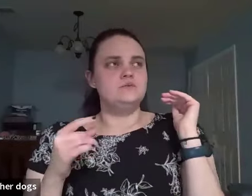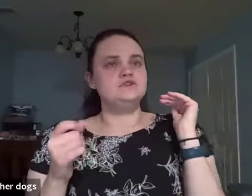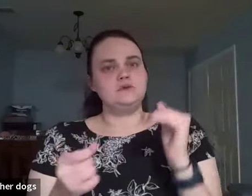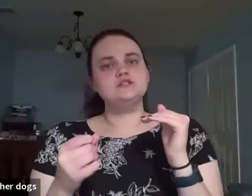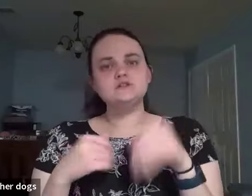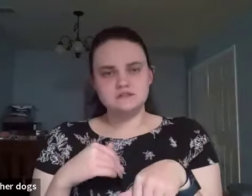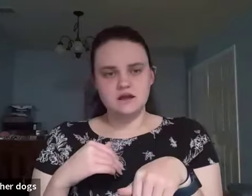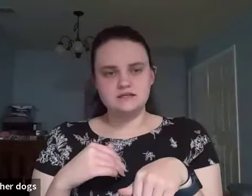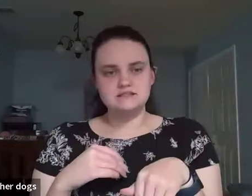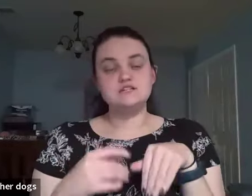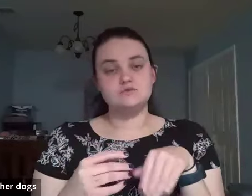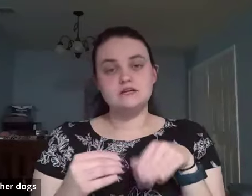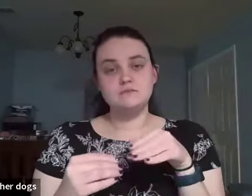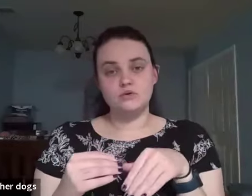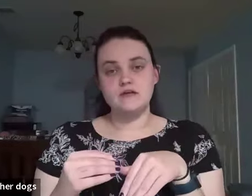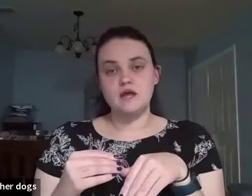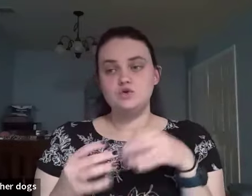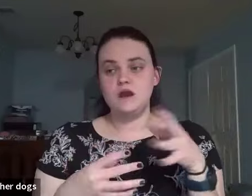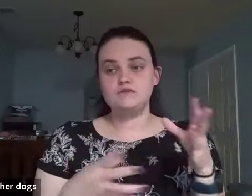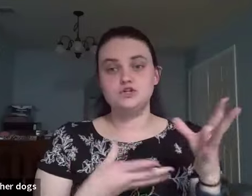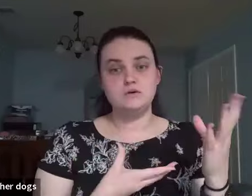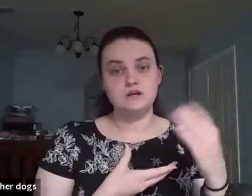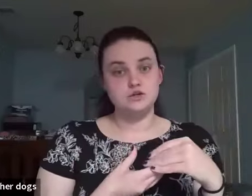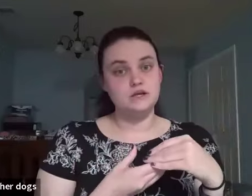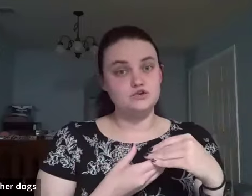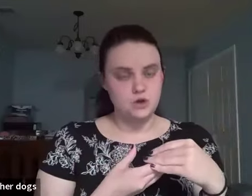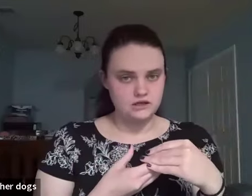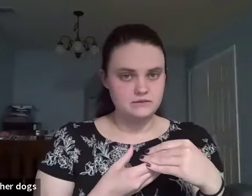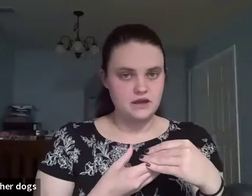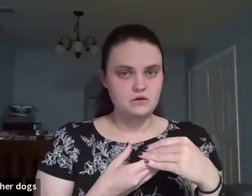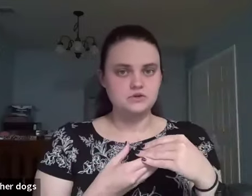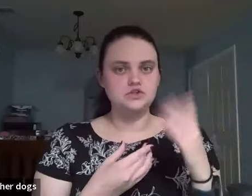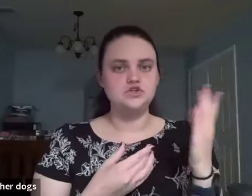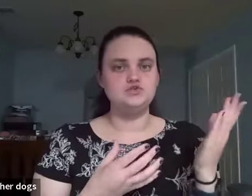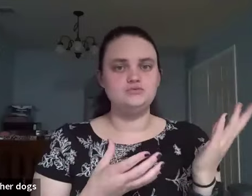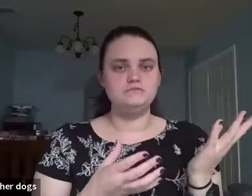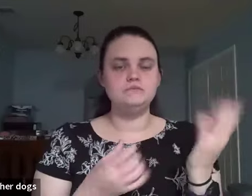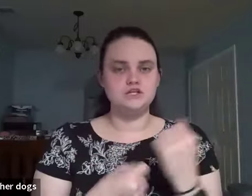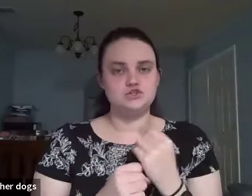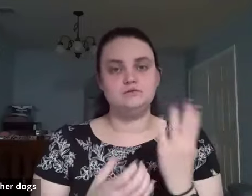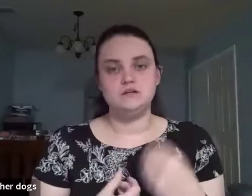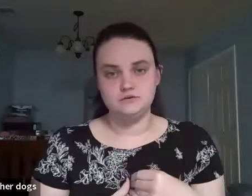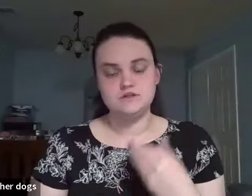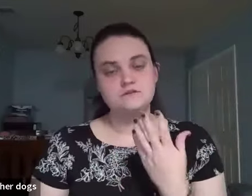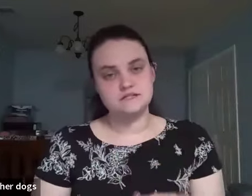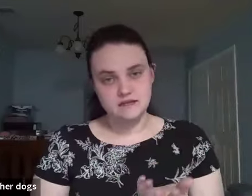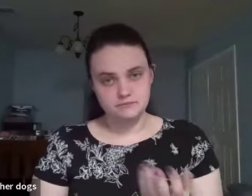With directional signs, it is really important that whoever you are including or talking about, you make sure to include. So, for